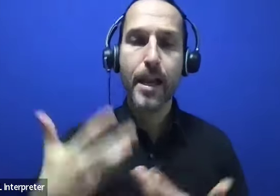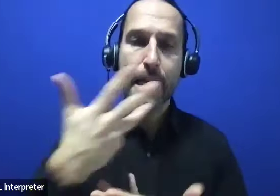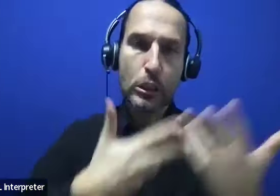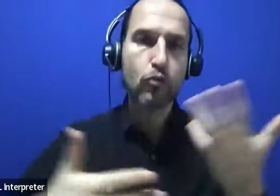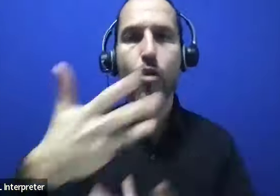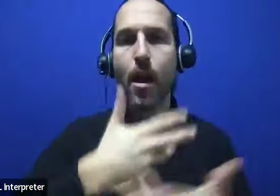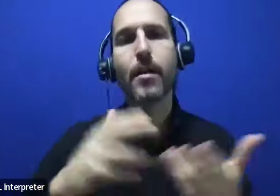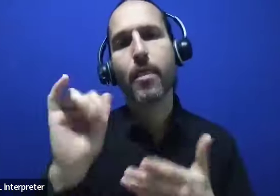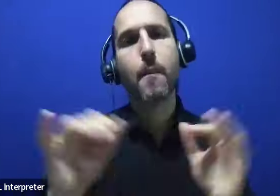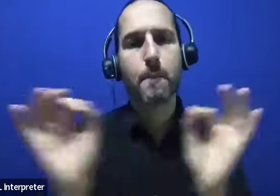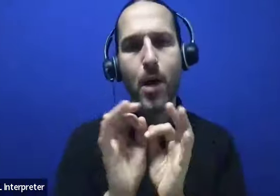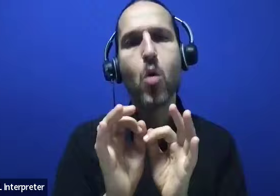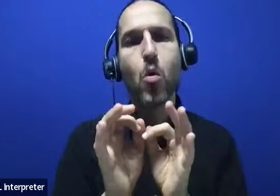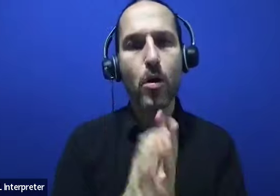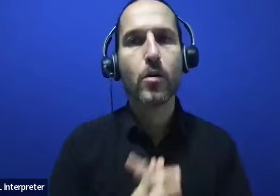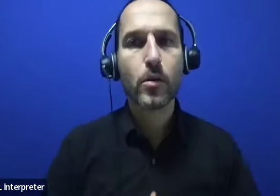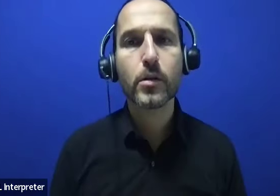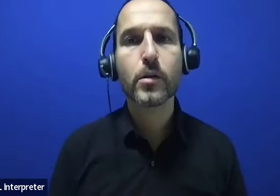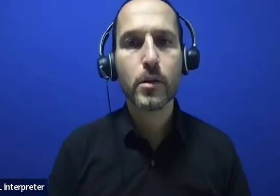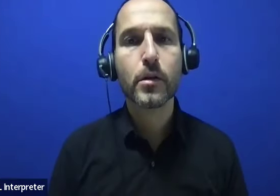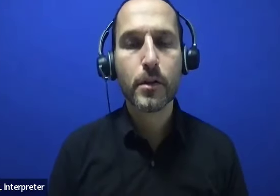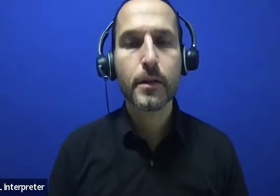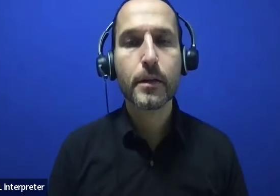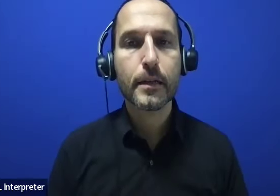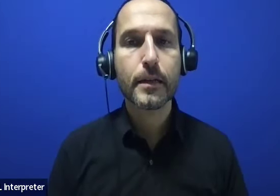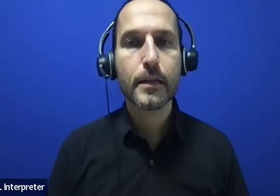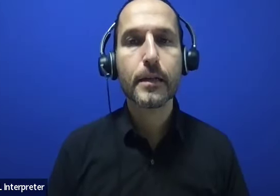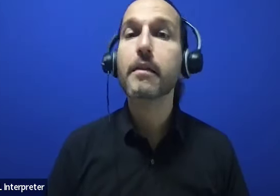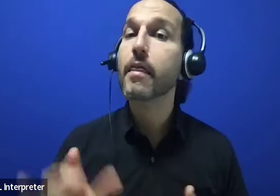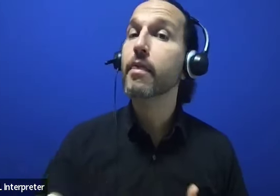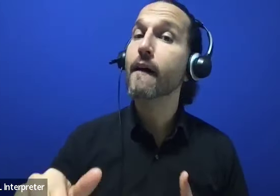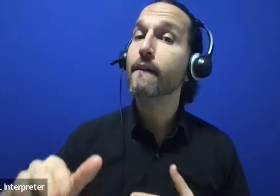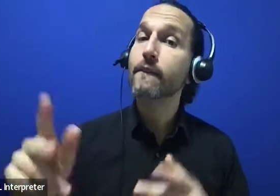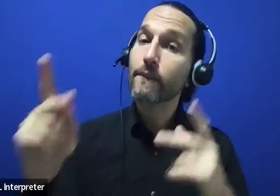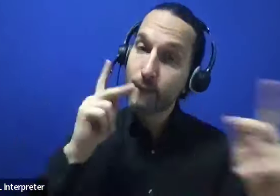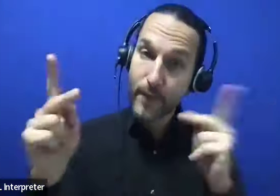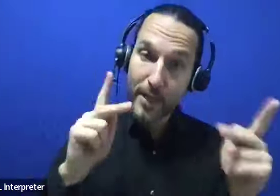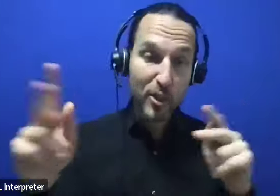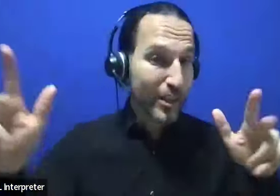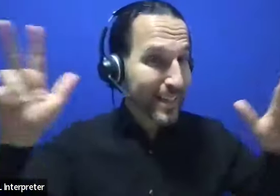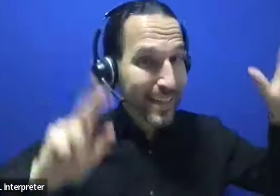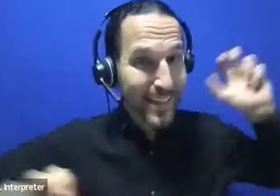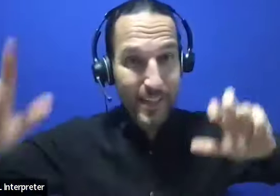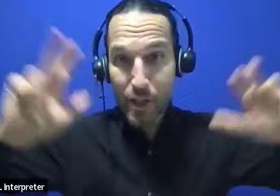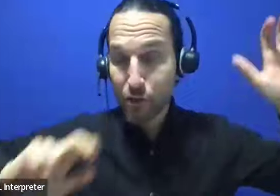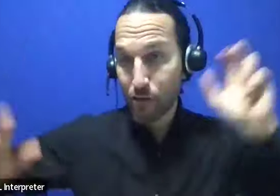And that's important to recognize, that vision, hearing,